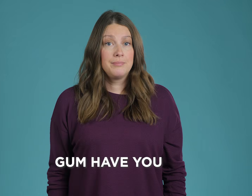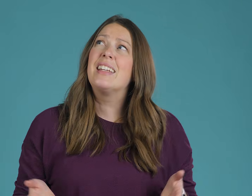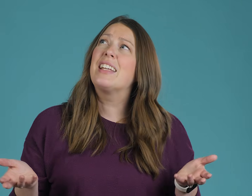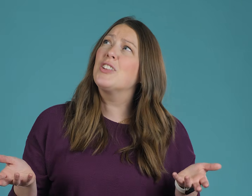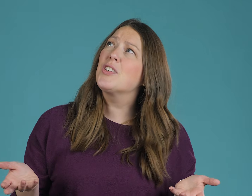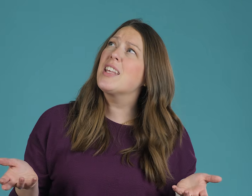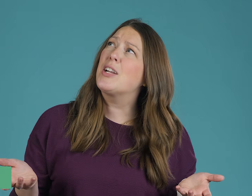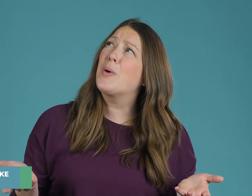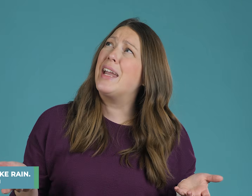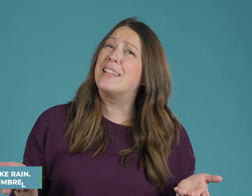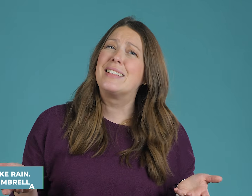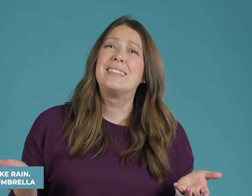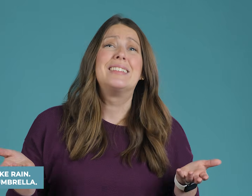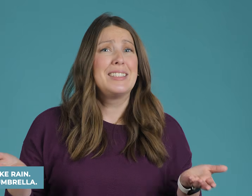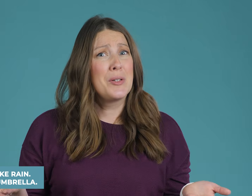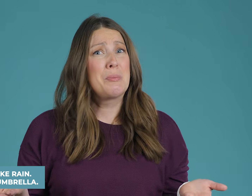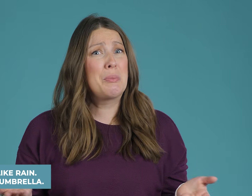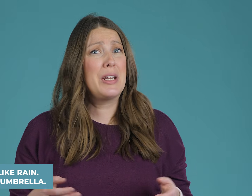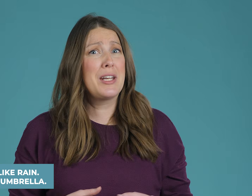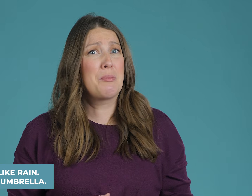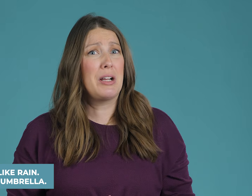It looks like rain. Bring an umbrella.